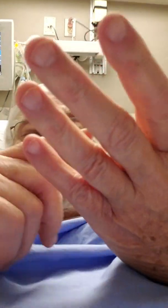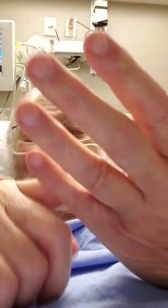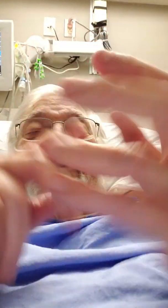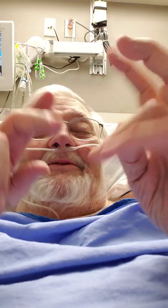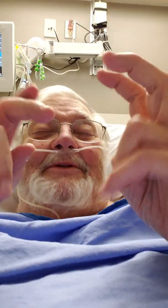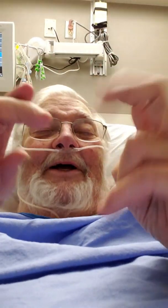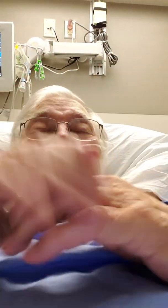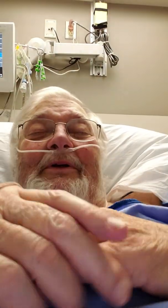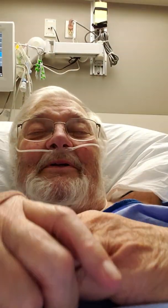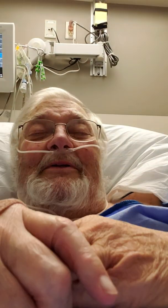discussing topic.